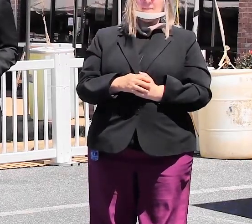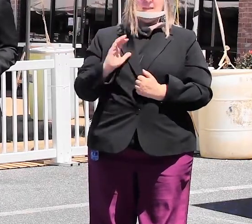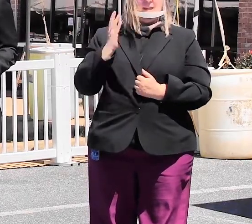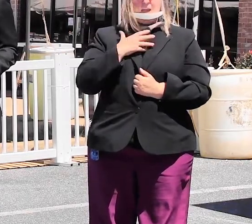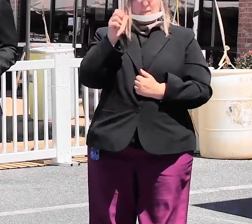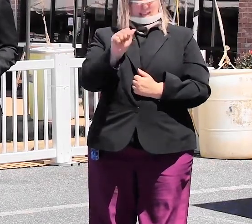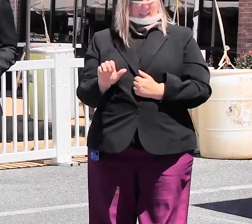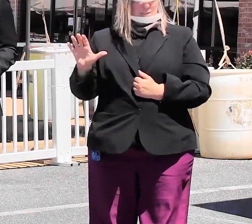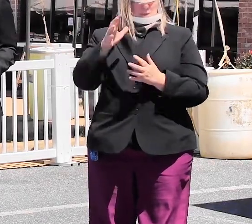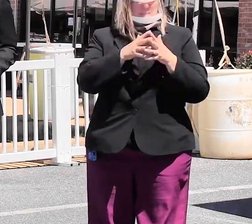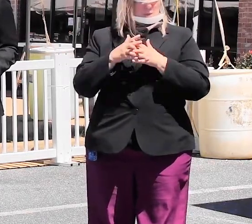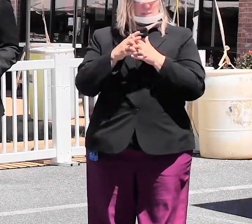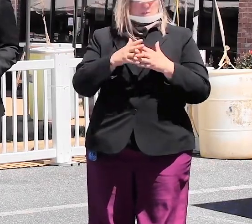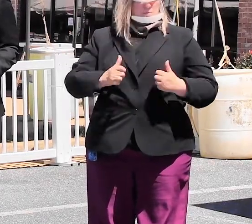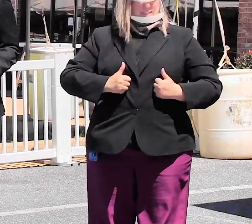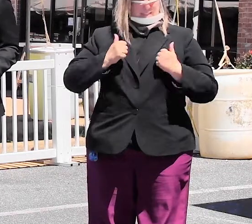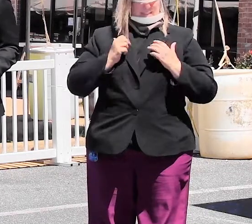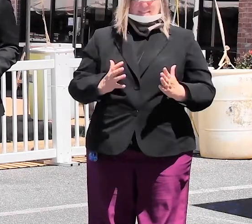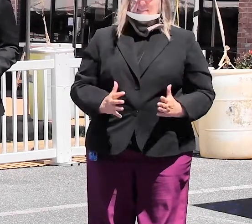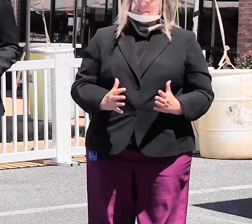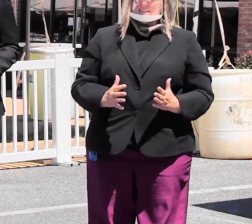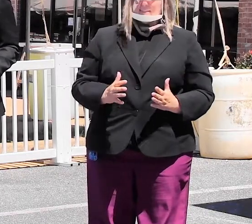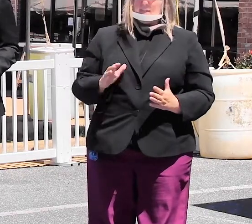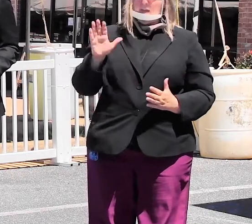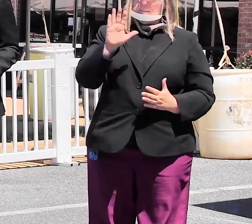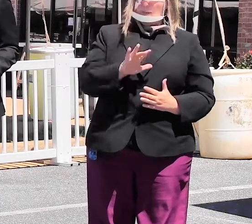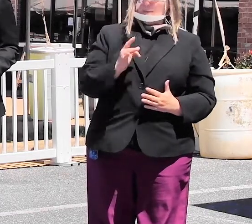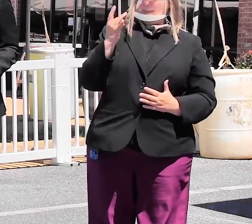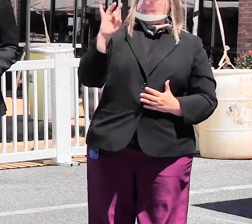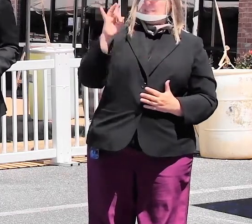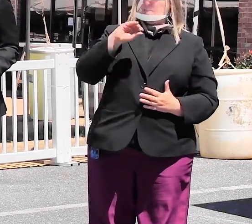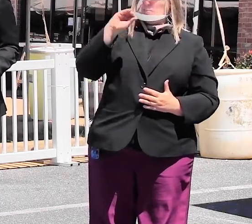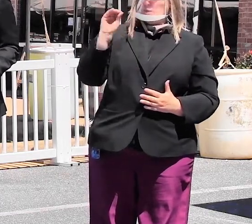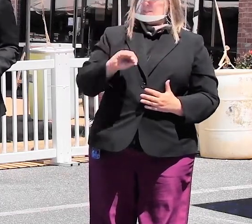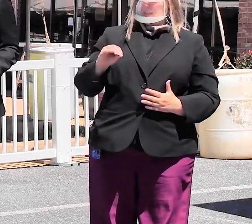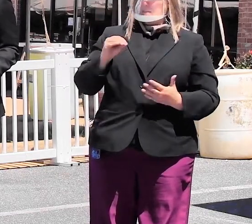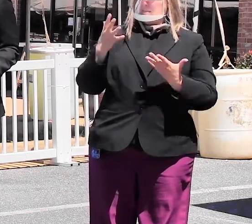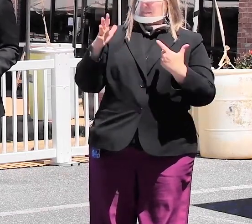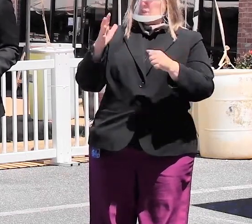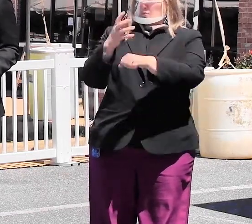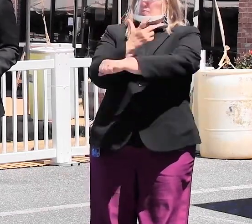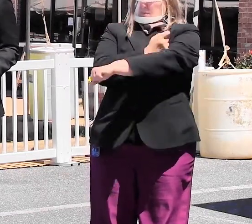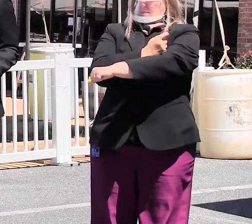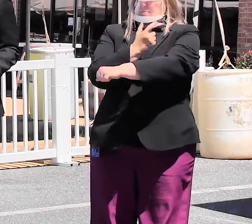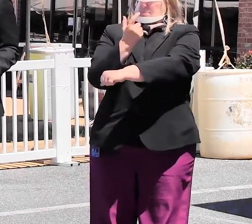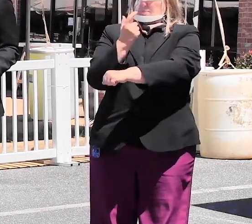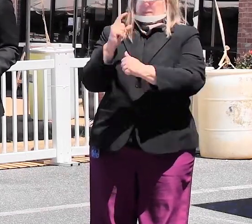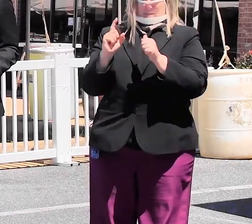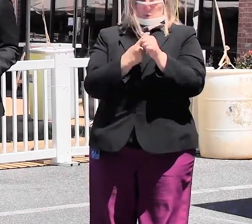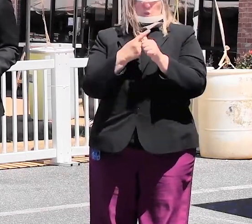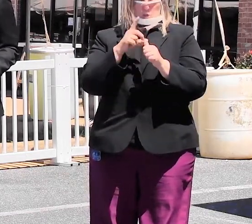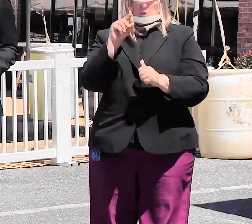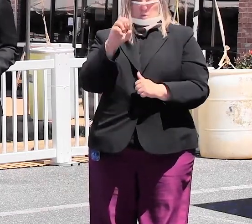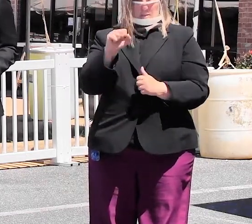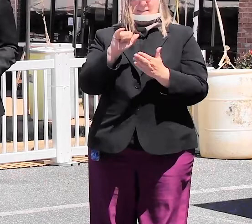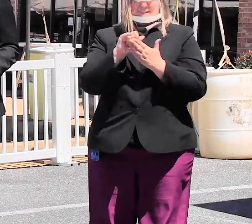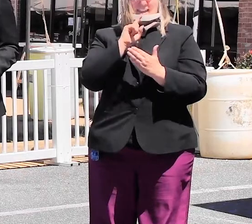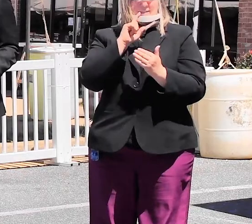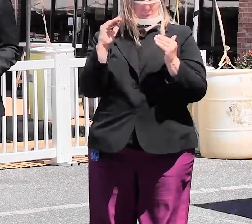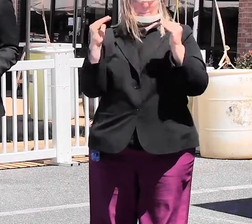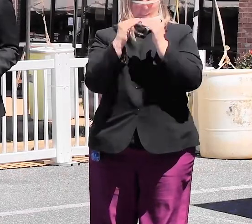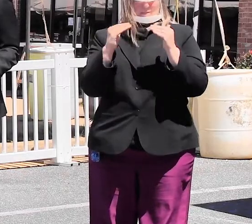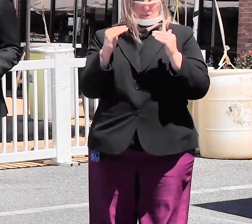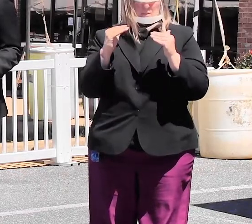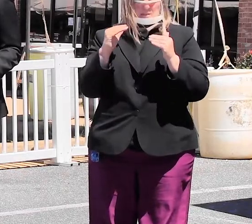Asian American residents, about 18% have received their first dose, which actually matches